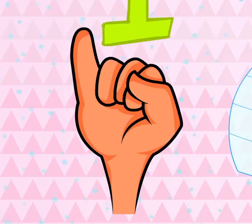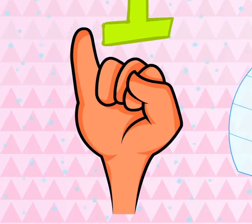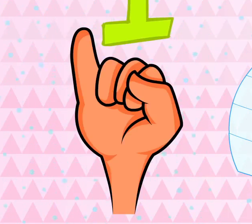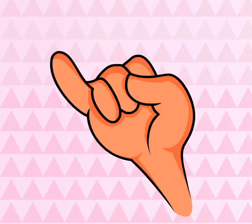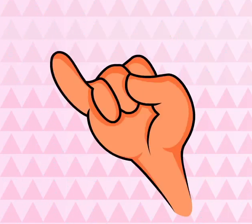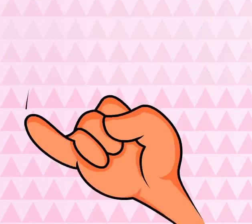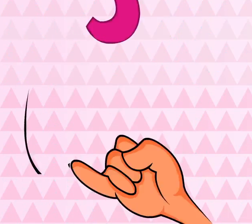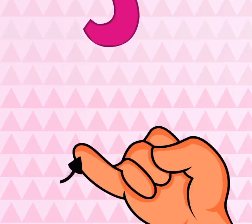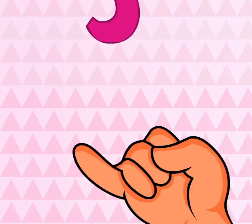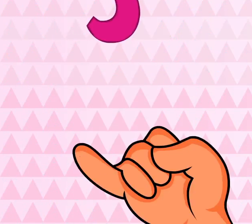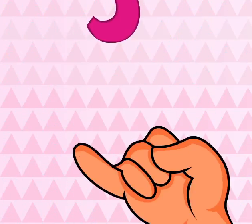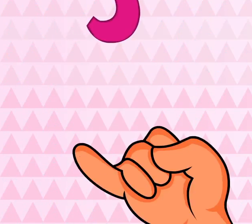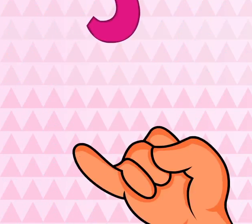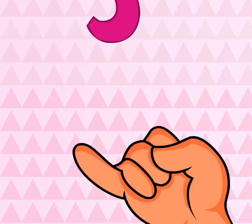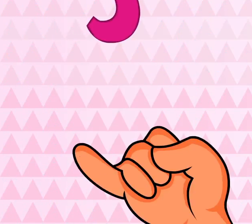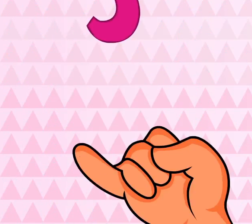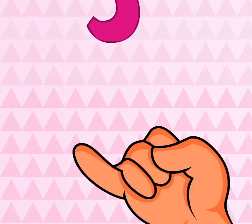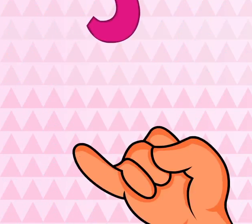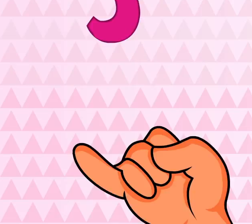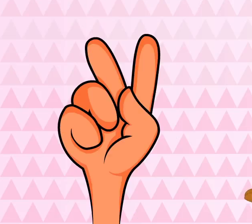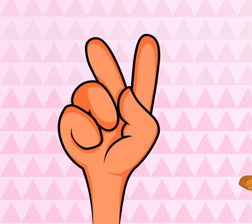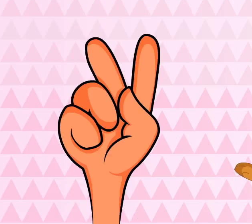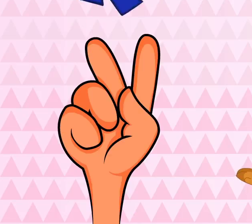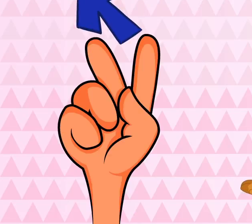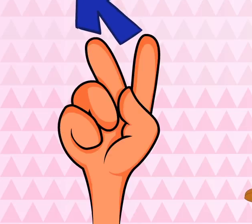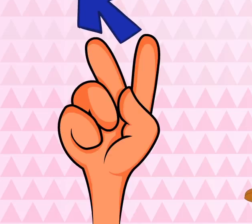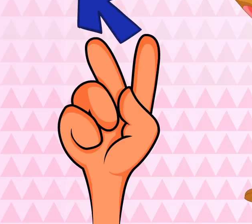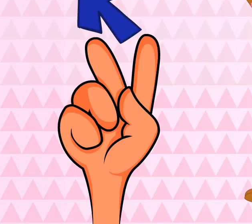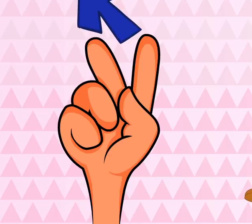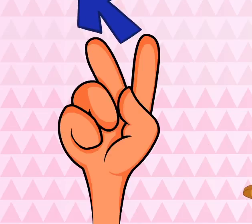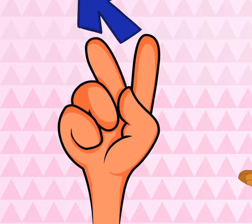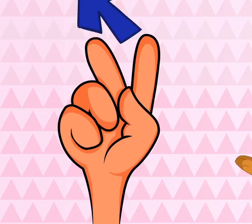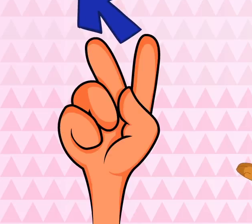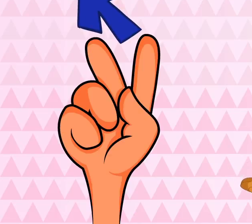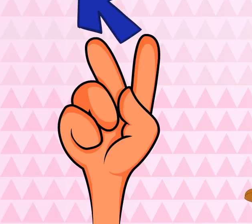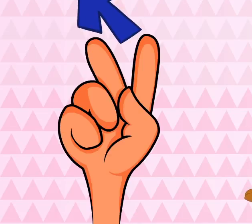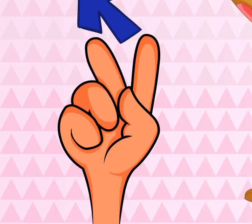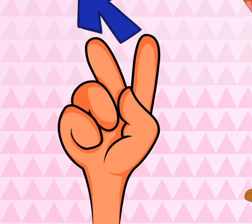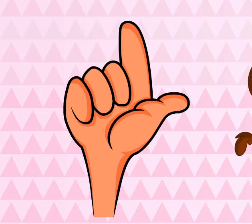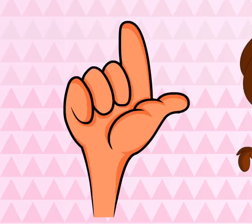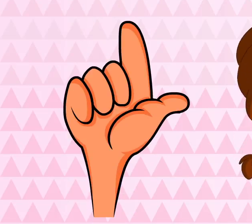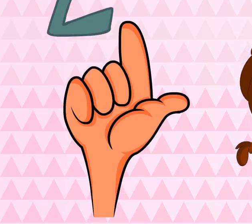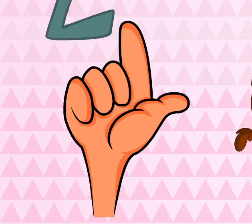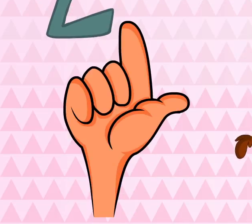J for Juice K for Kangaroo L for Lion